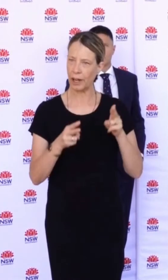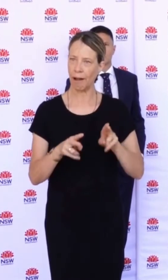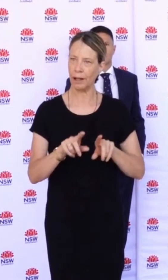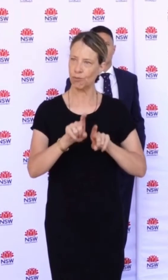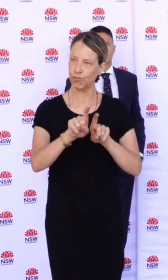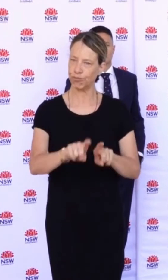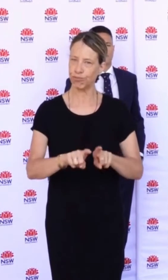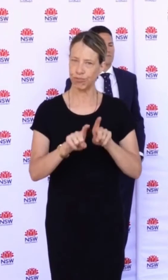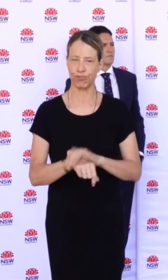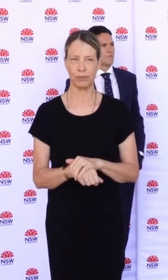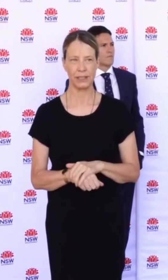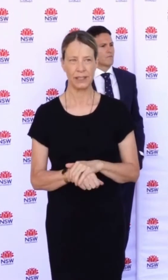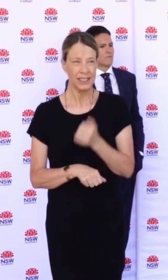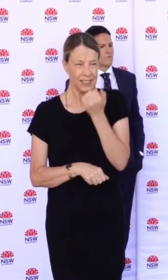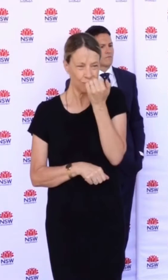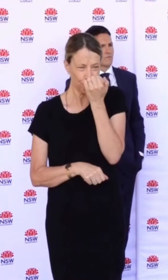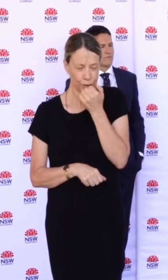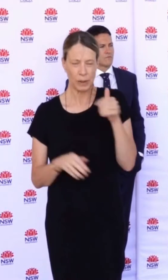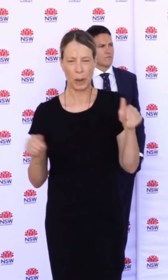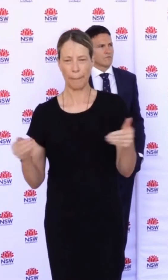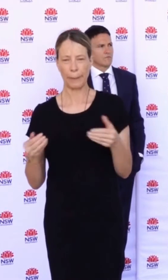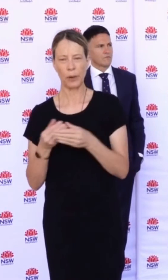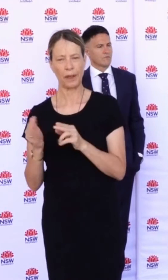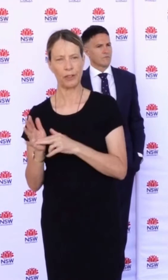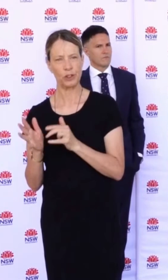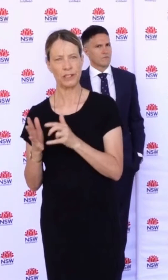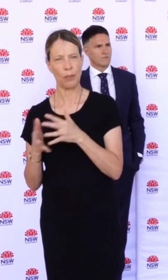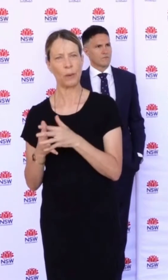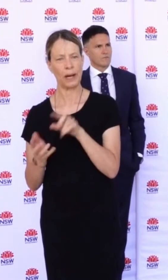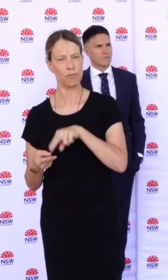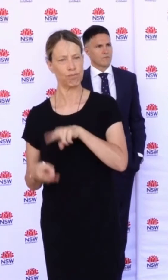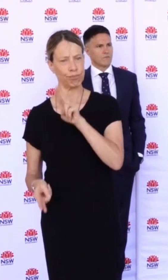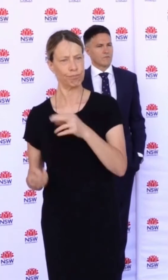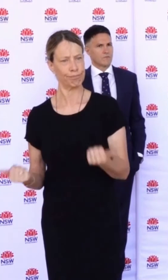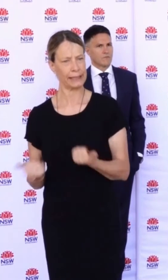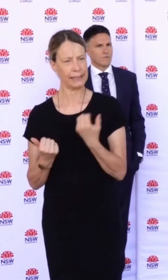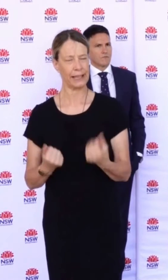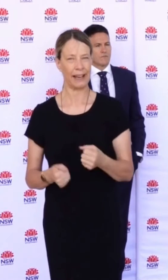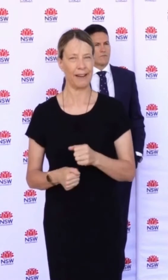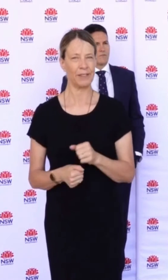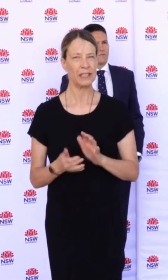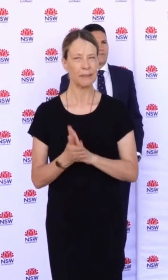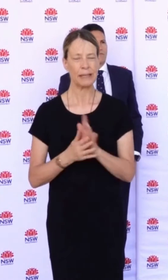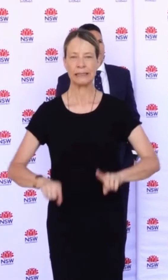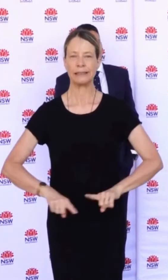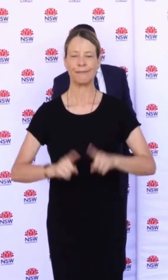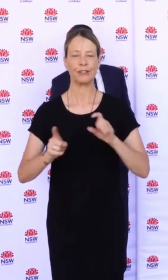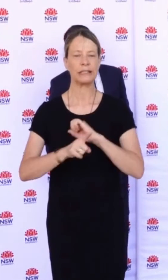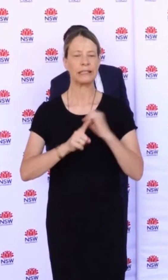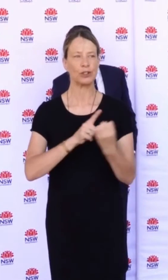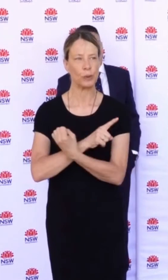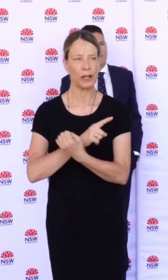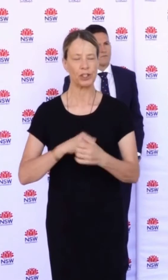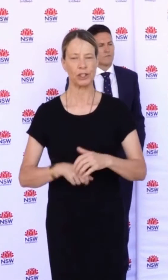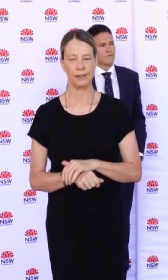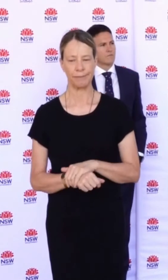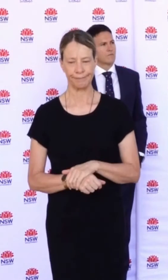fraction, in fact. And that in itself presents an entirely different situation. If we consider,